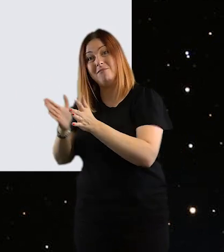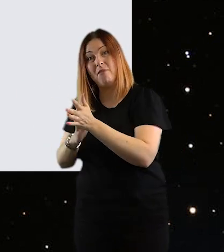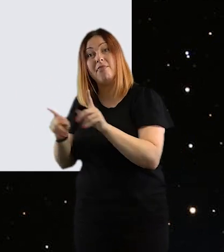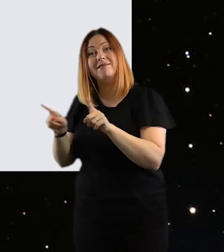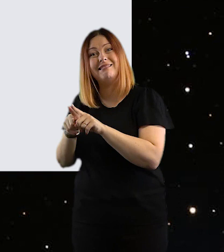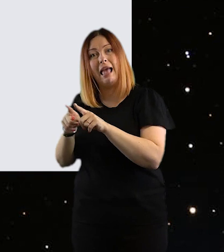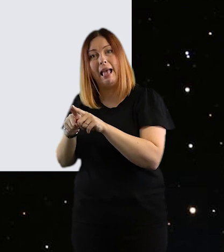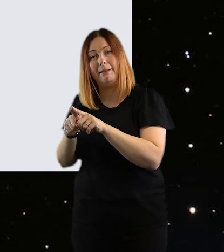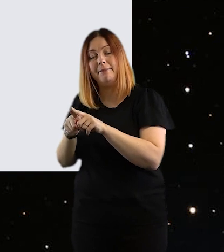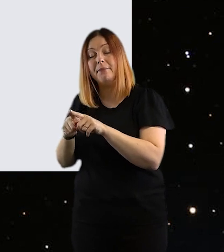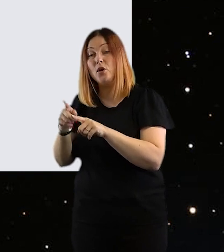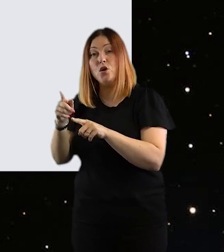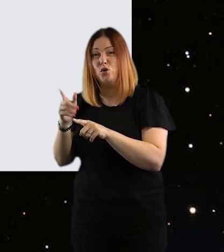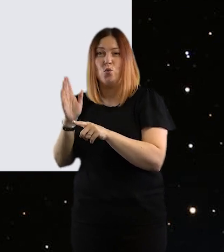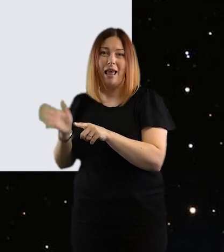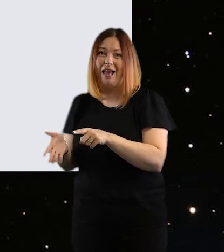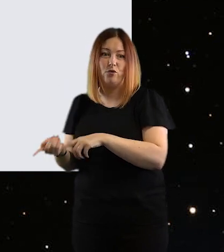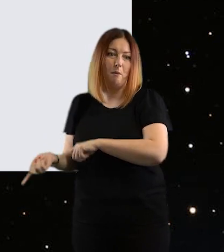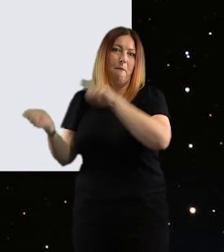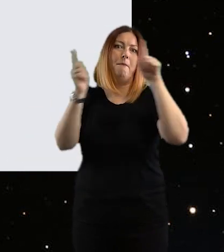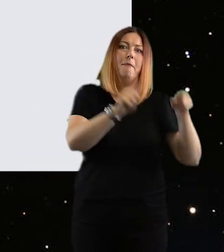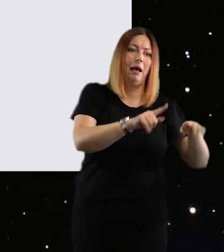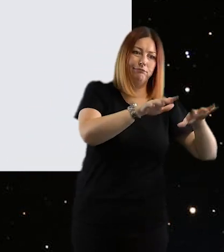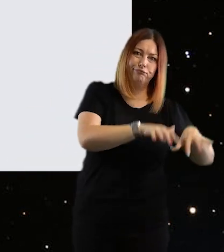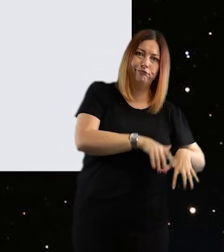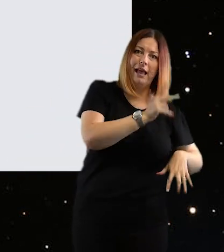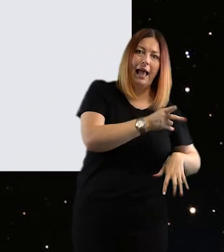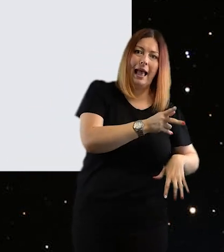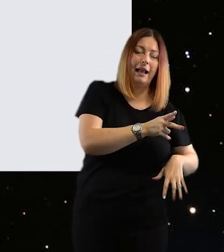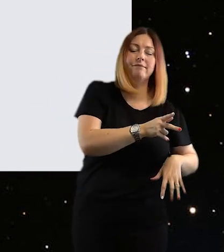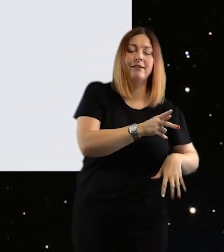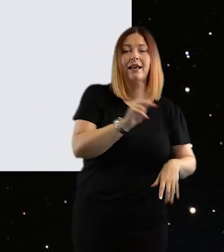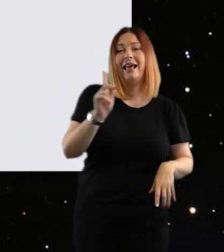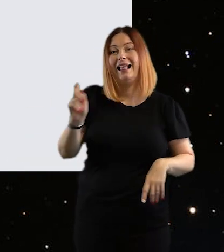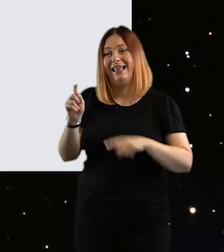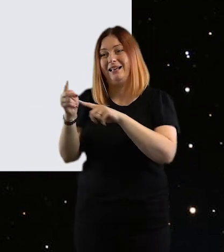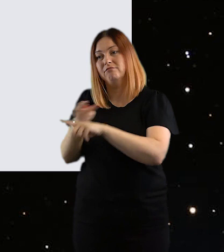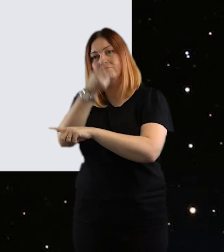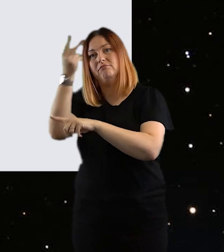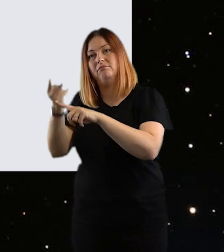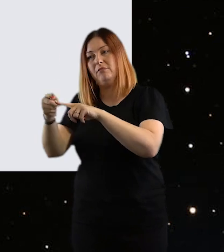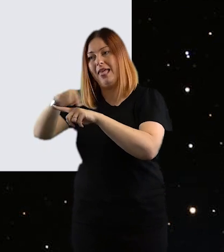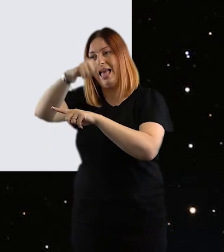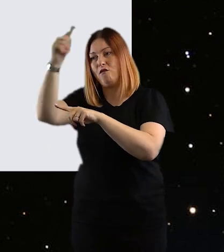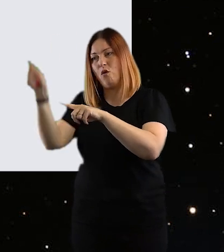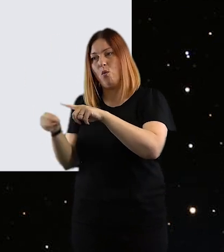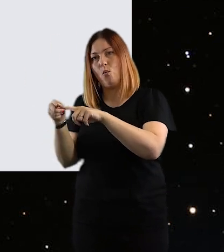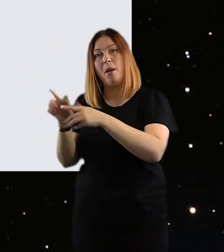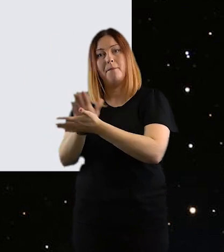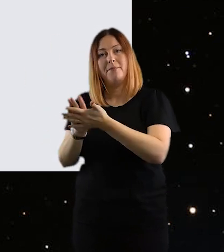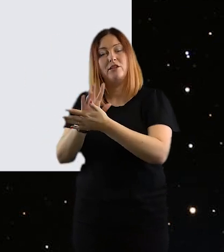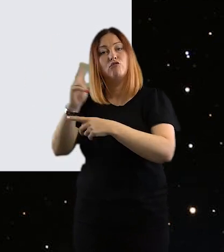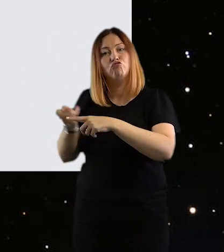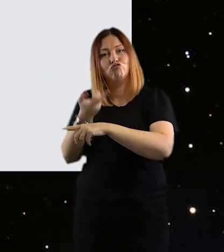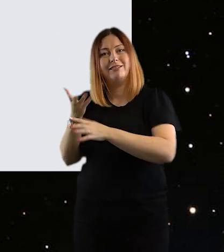lengthy process by simply clicking the little curled arrow, which basically means resubmit. That will appear here